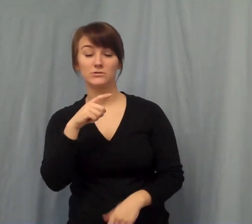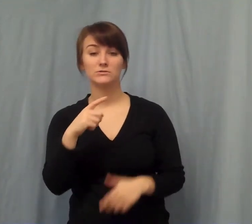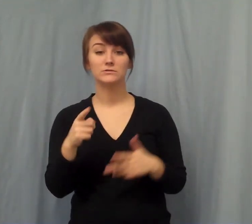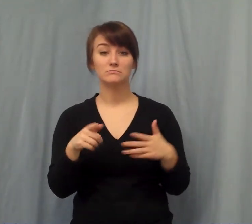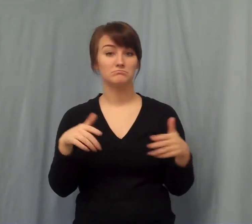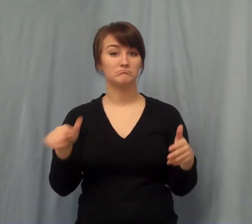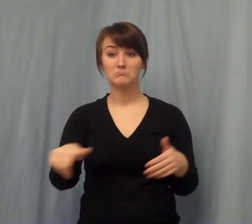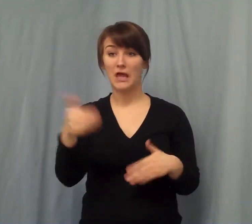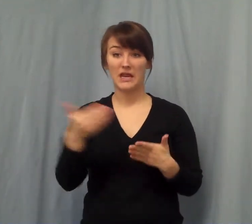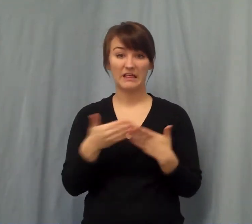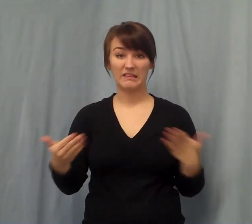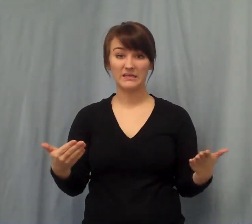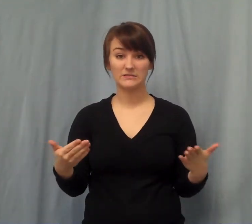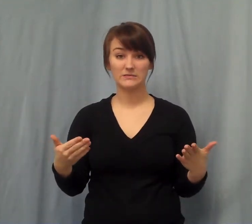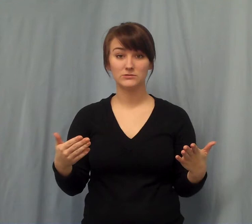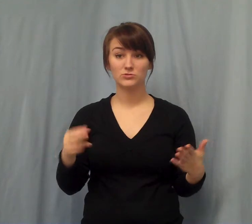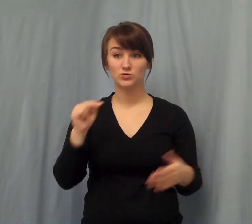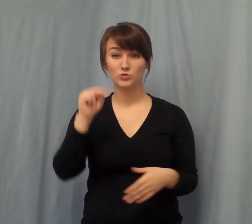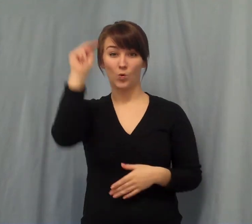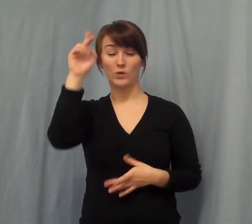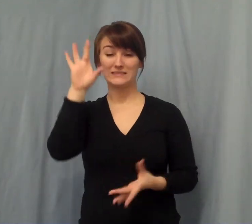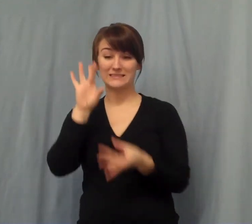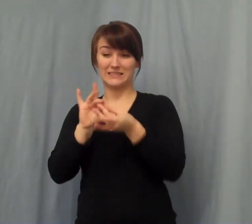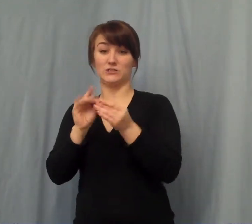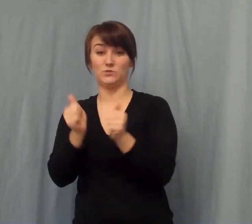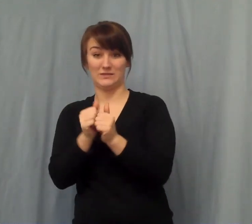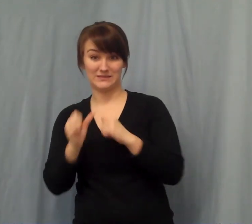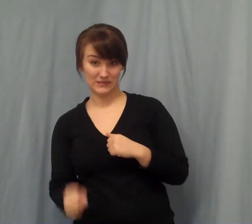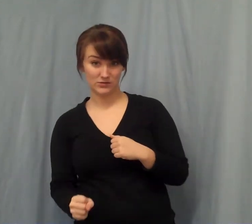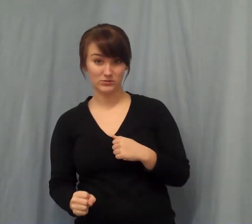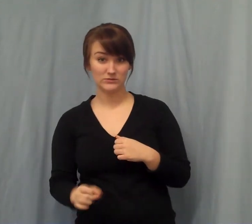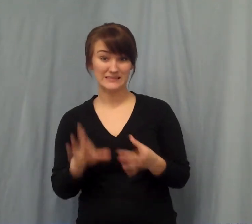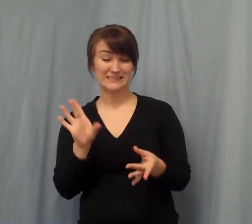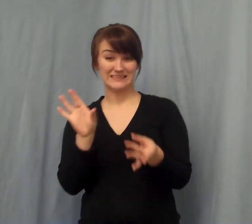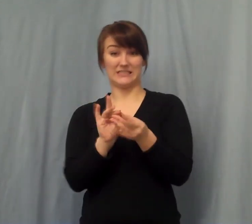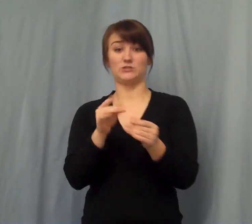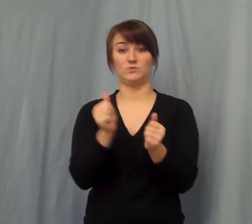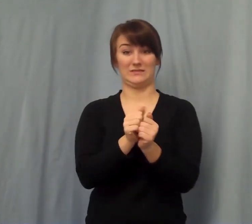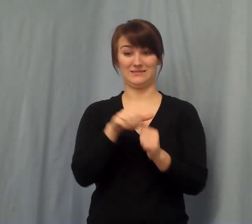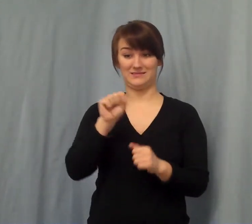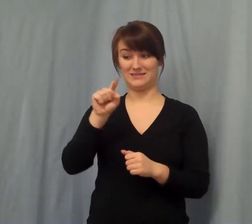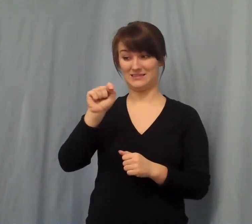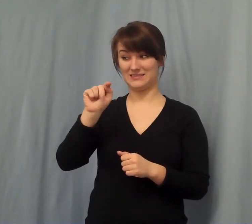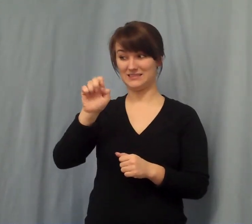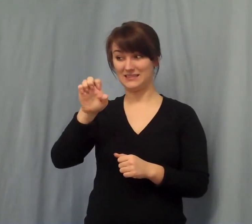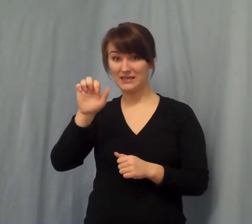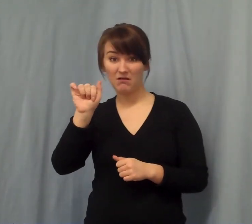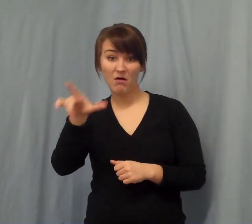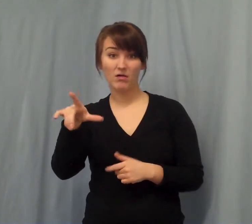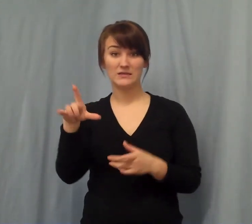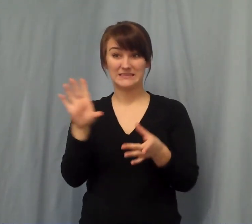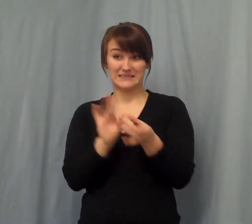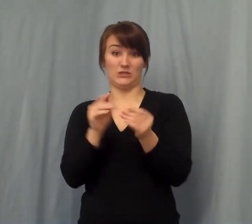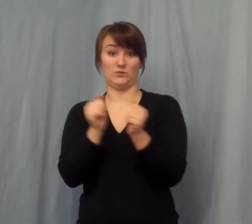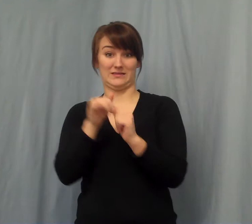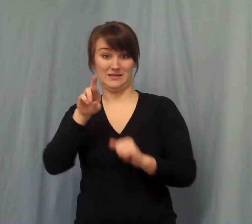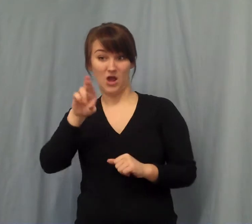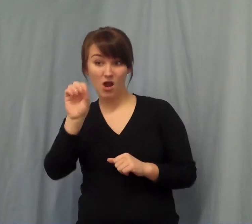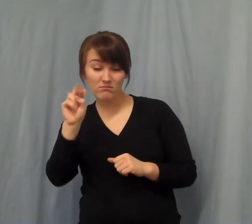North sticks with south. North sticks with south. What else? Steel. It sticks to steel. Sticks to iron. Iron. And if you put it north to north,